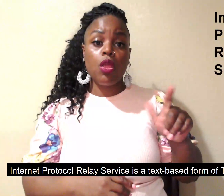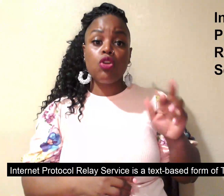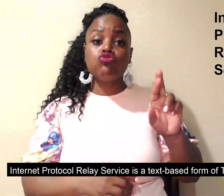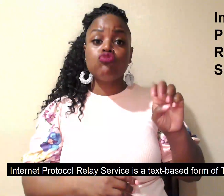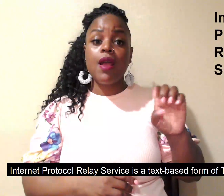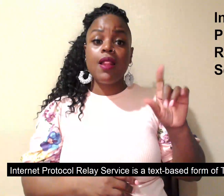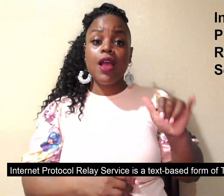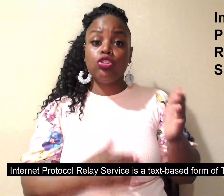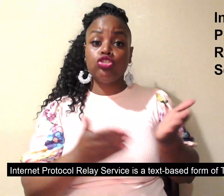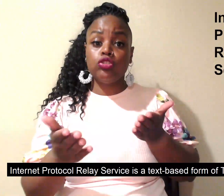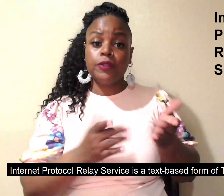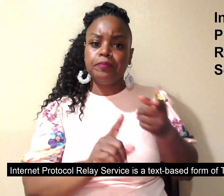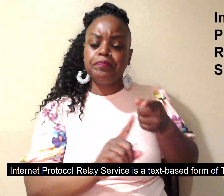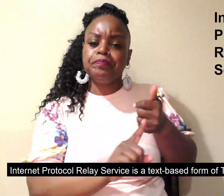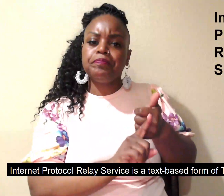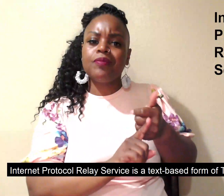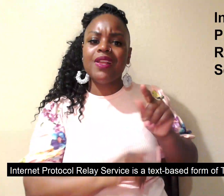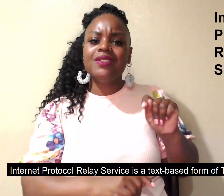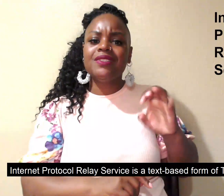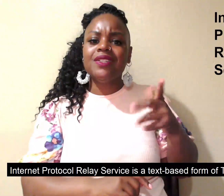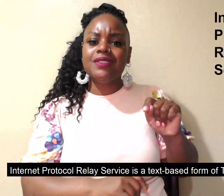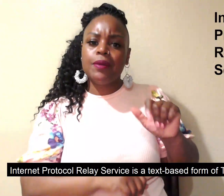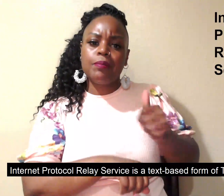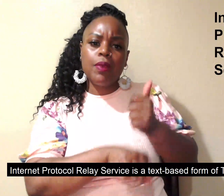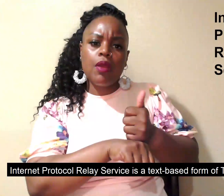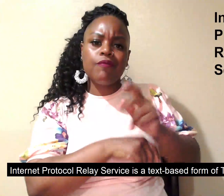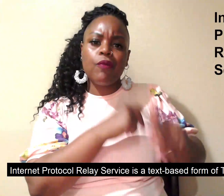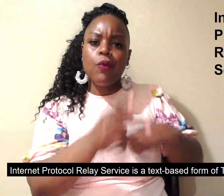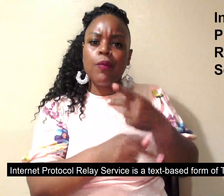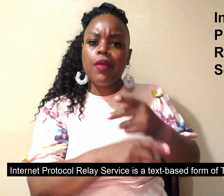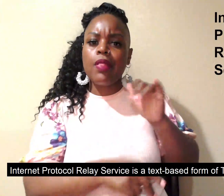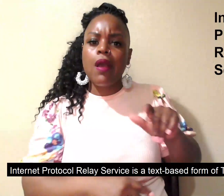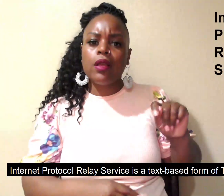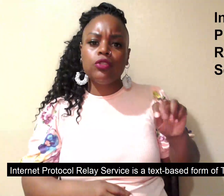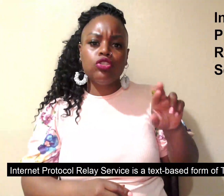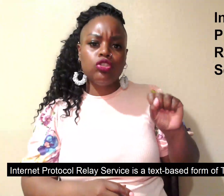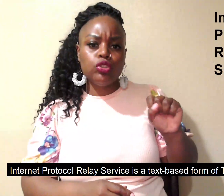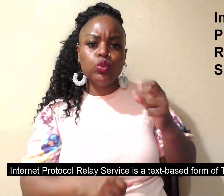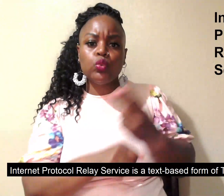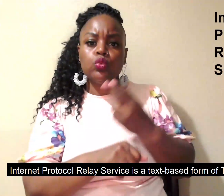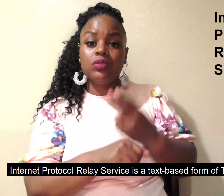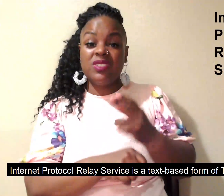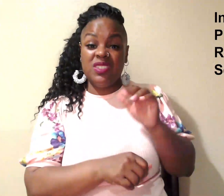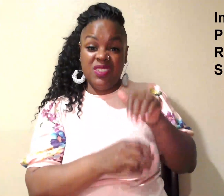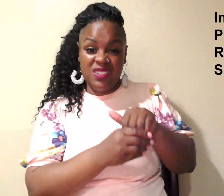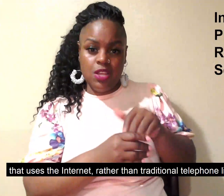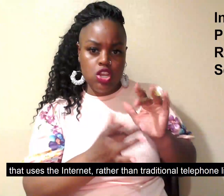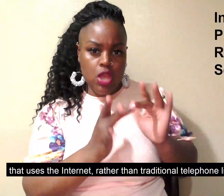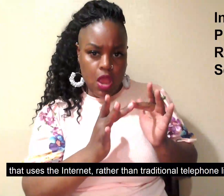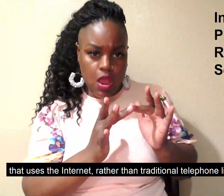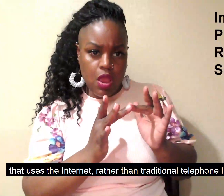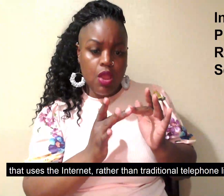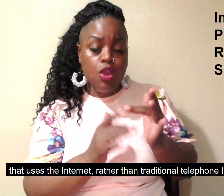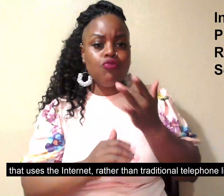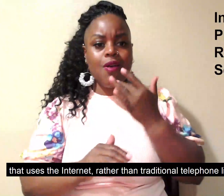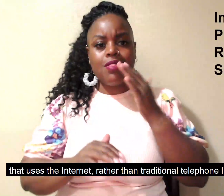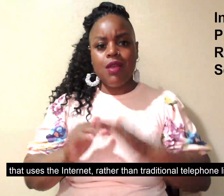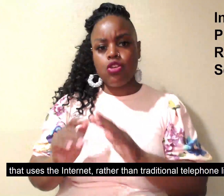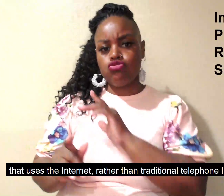Internet Protocol Relay Service is a text-based form of TRS that uses the Internet